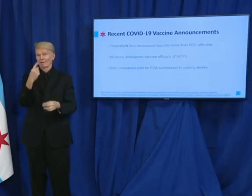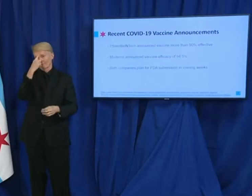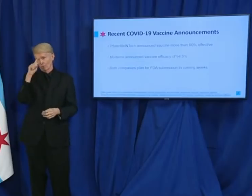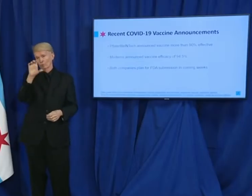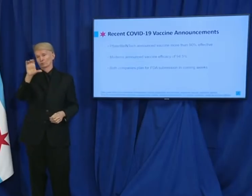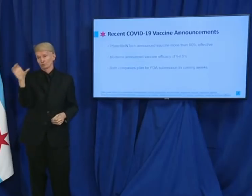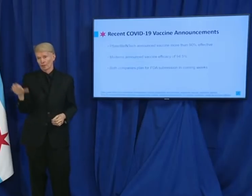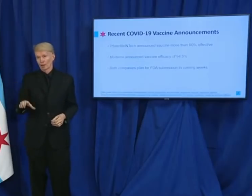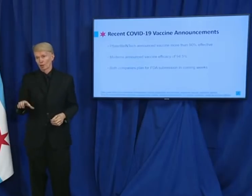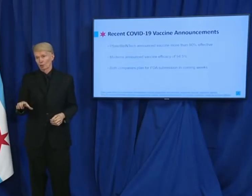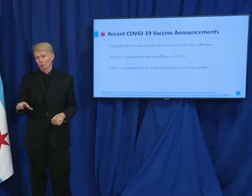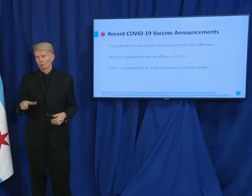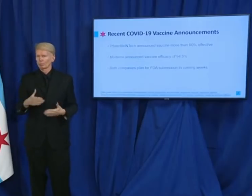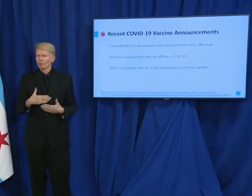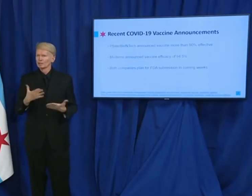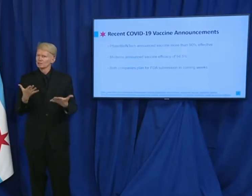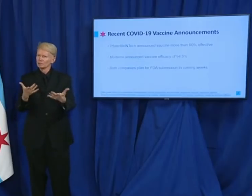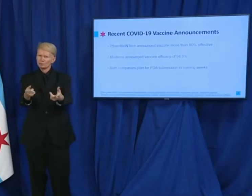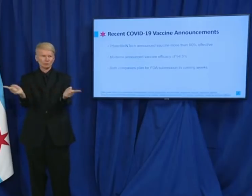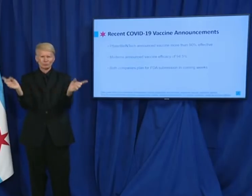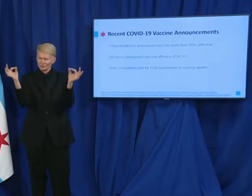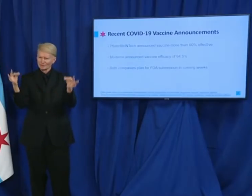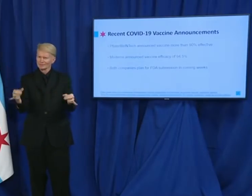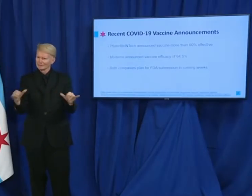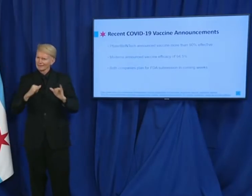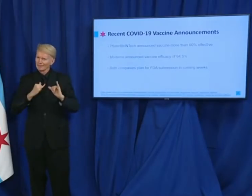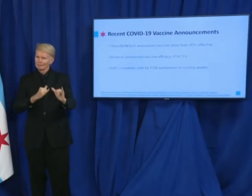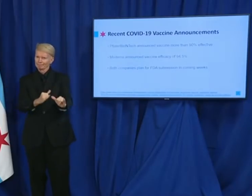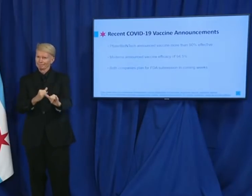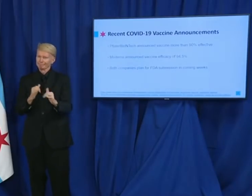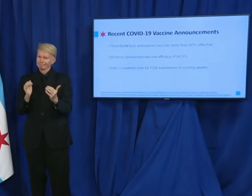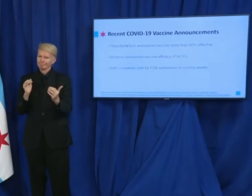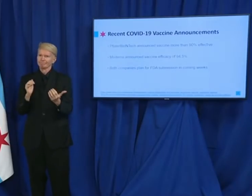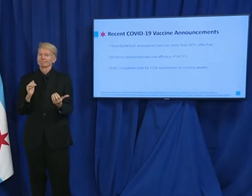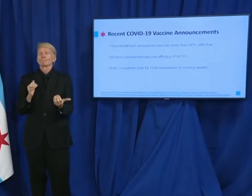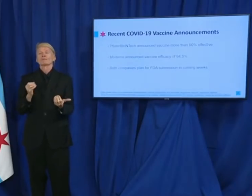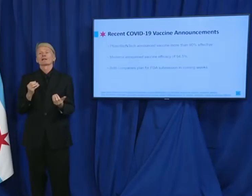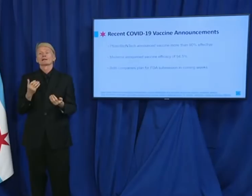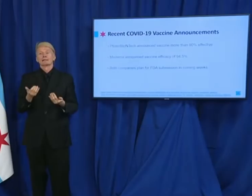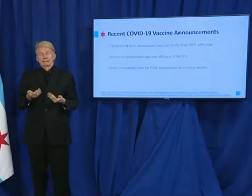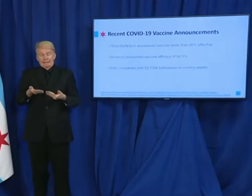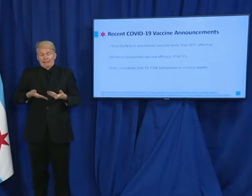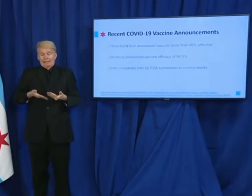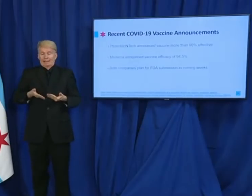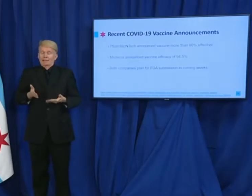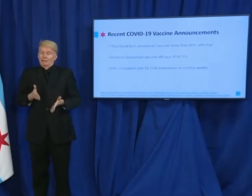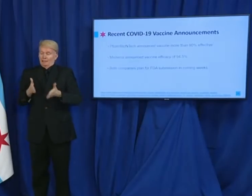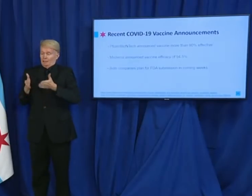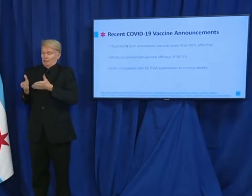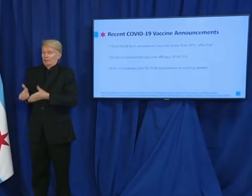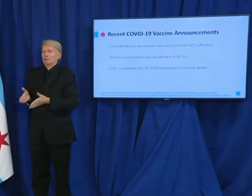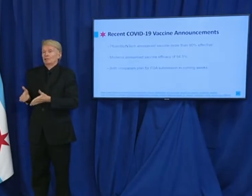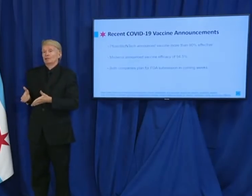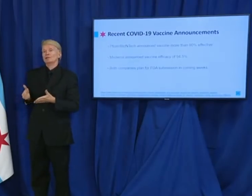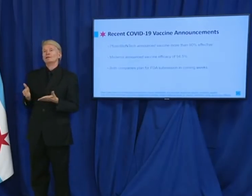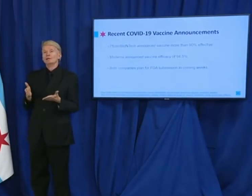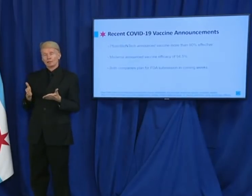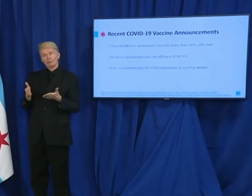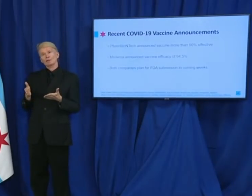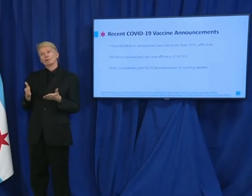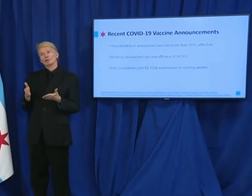for Chicago. Please make that same decision. For the last part of this conference, we wanted to shift to